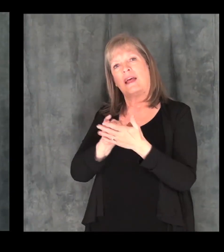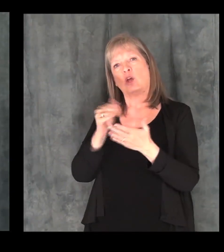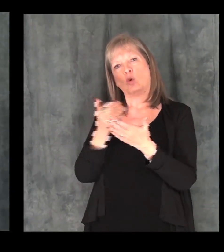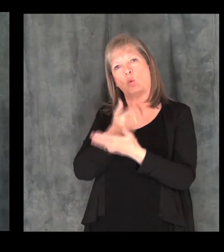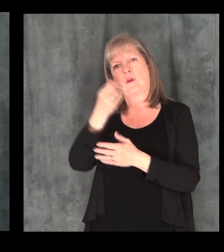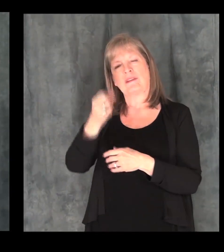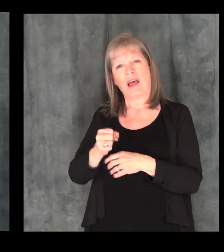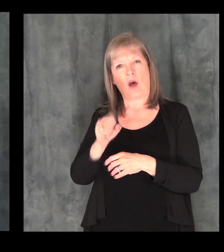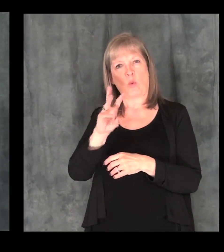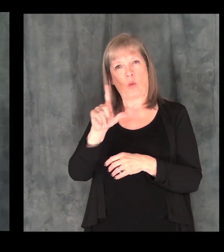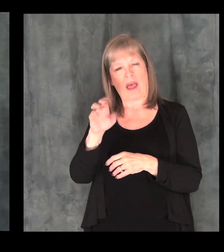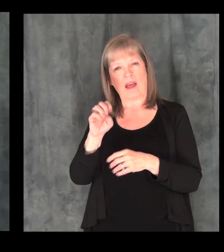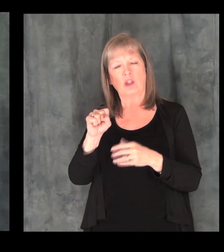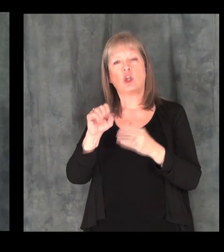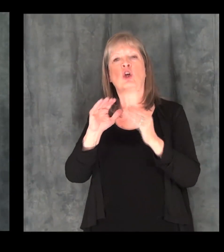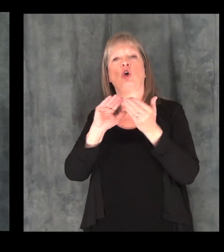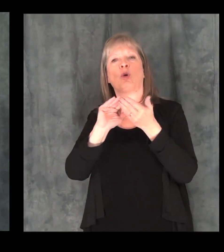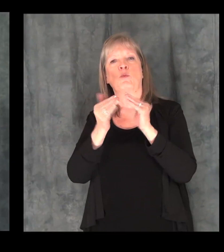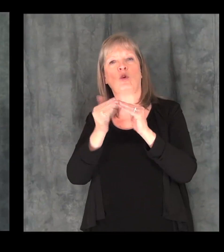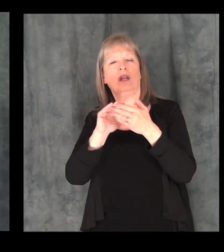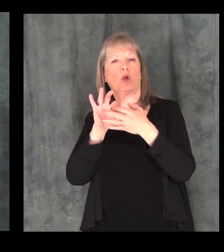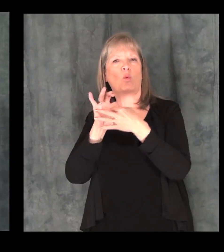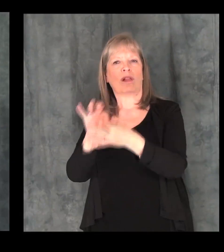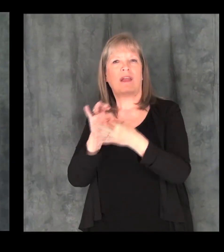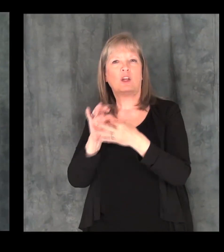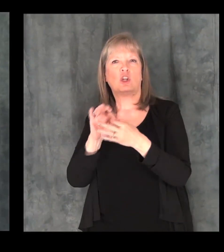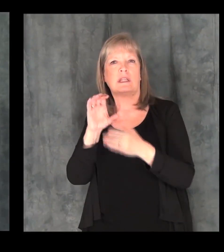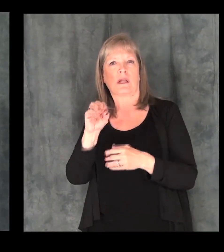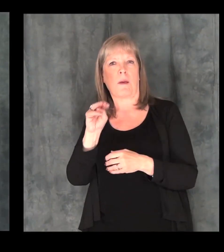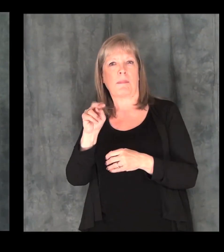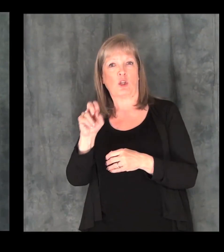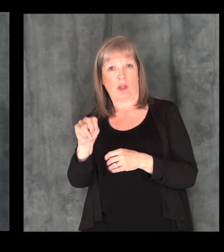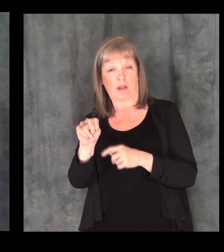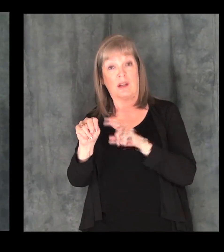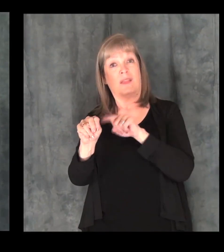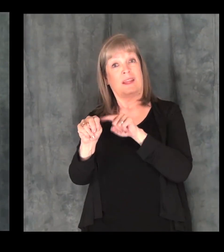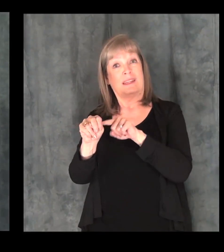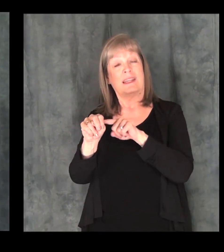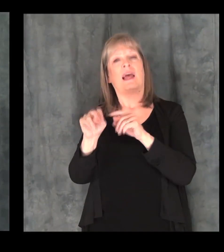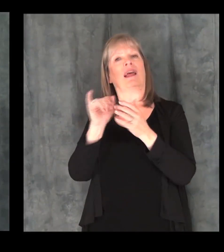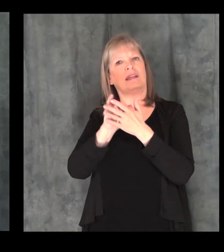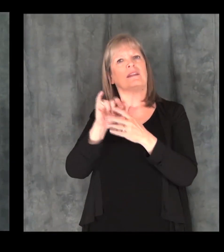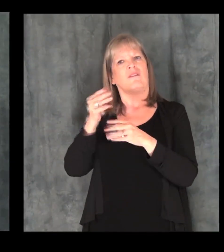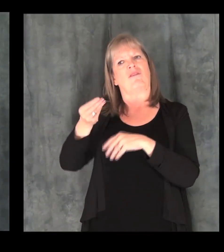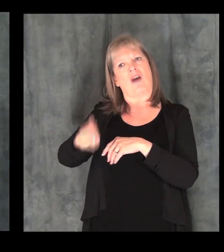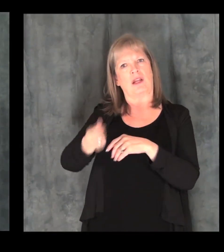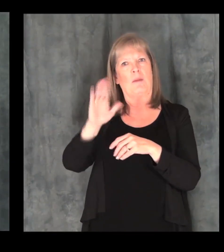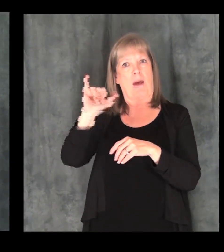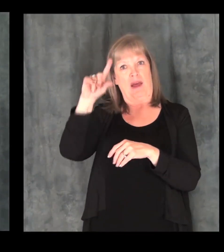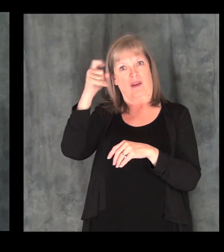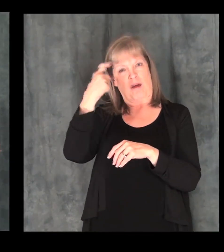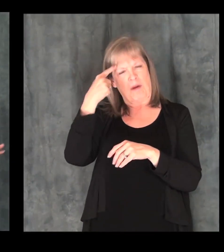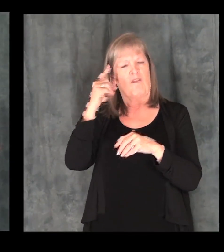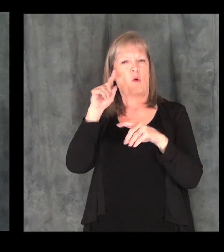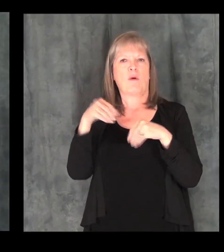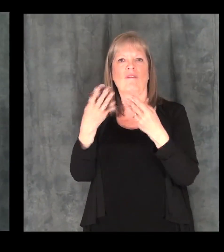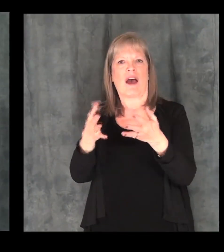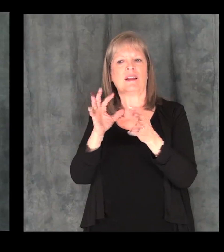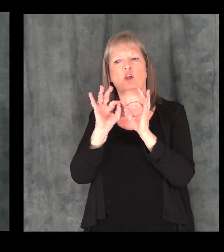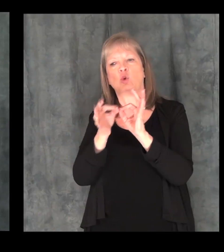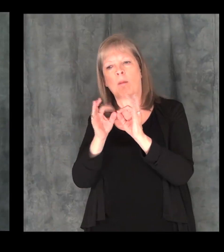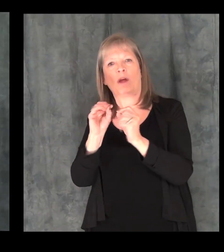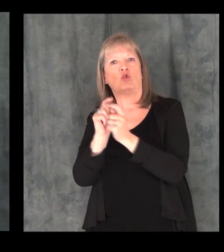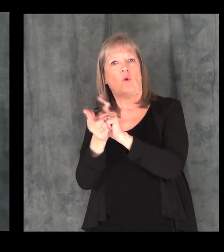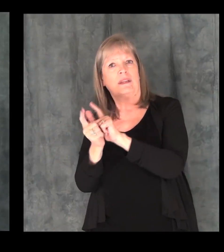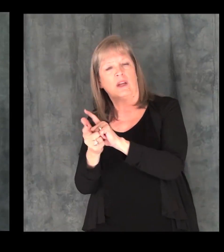Wales Community Relations Commission, and that's a government-funded translation and interpreting service for all languages, so spoken